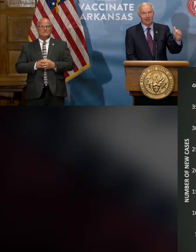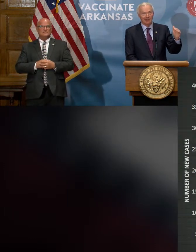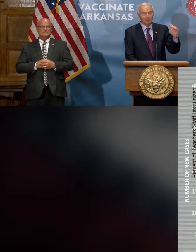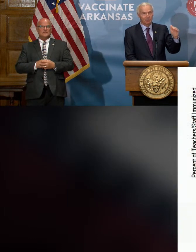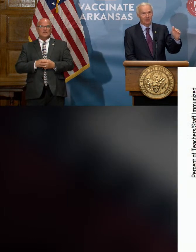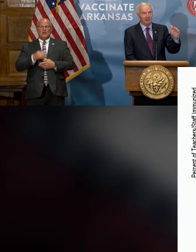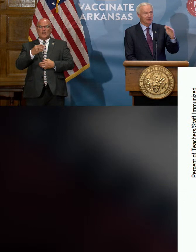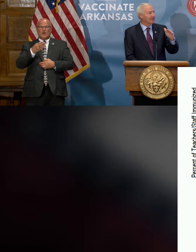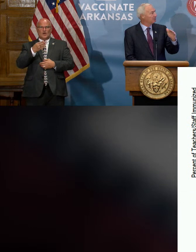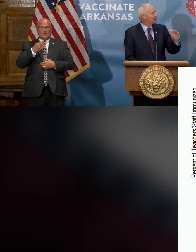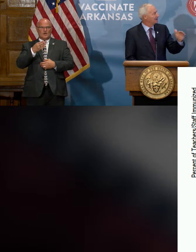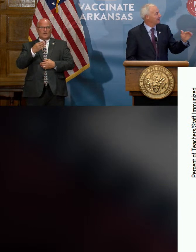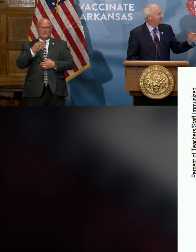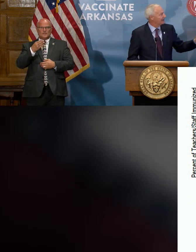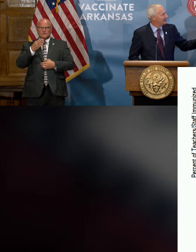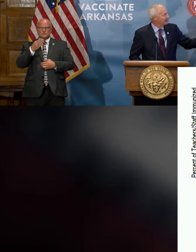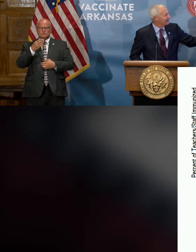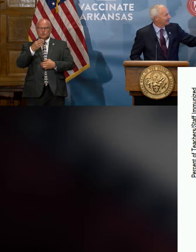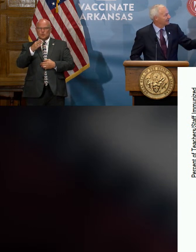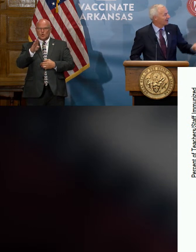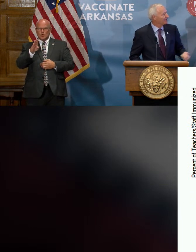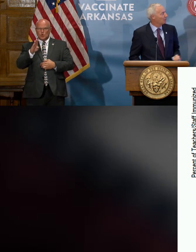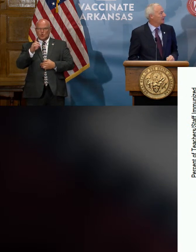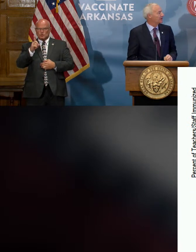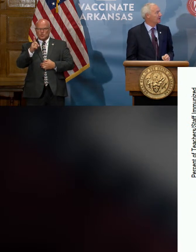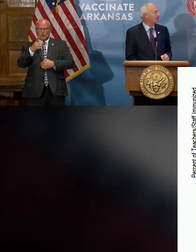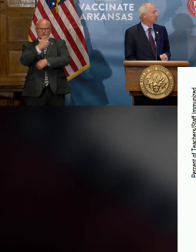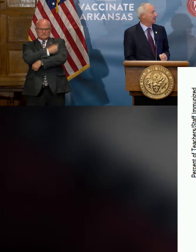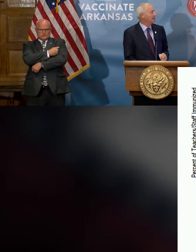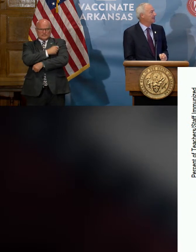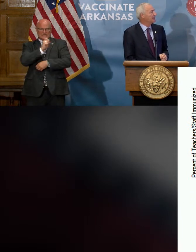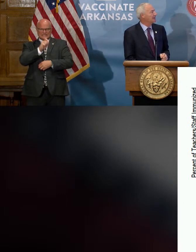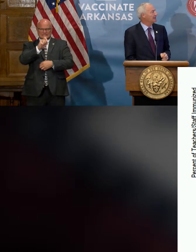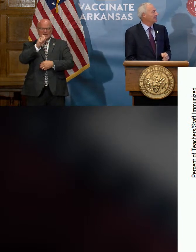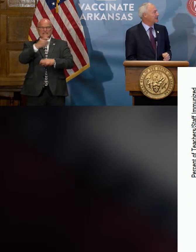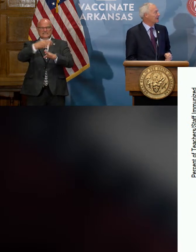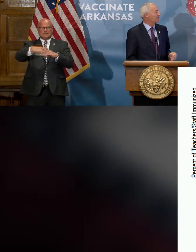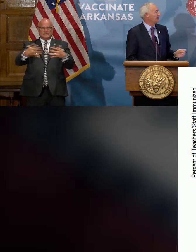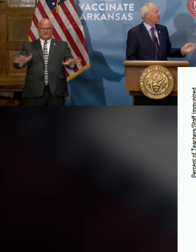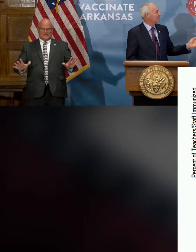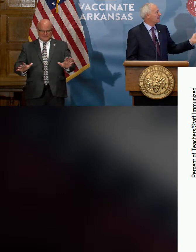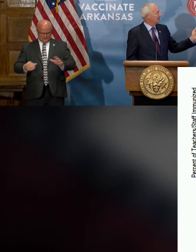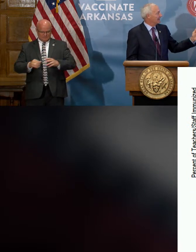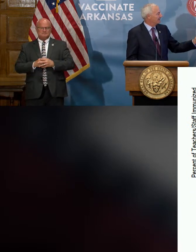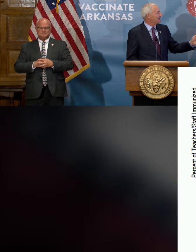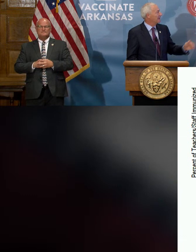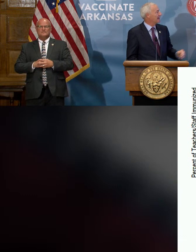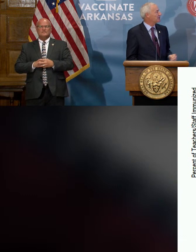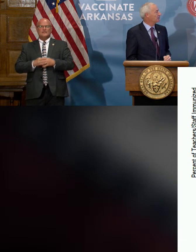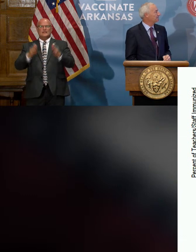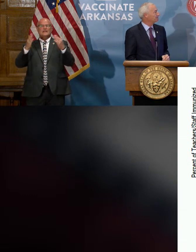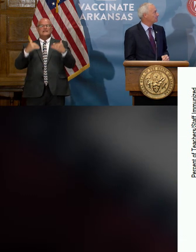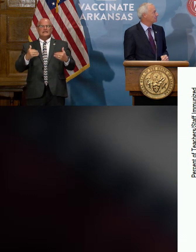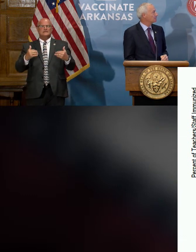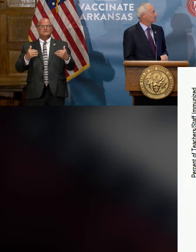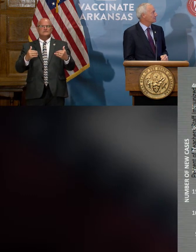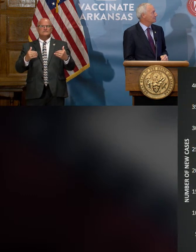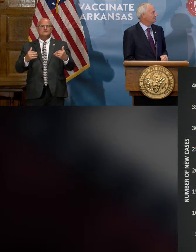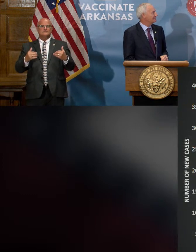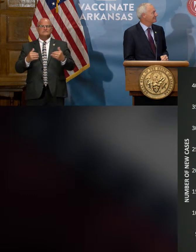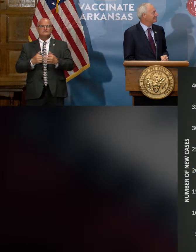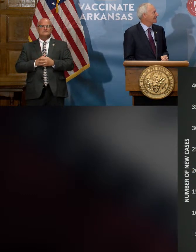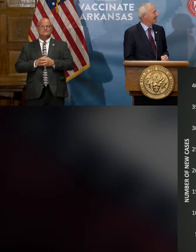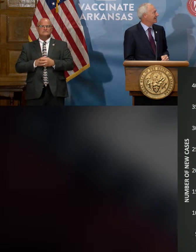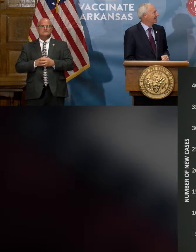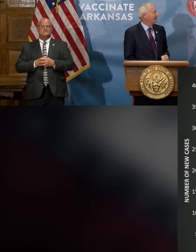dark blue line was 1 dose, I believe, and the dotted one is the completed the series. And then the next one,